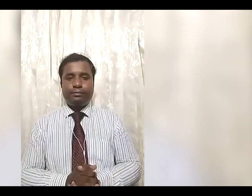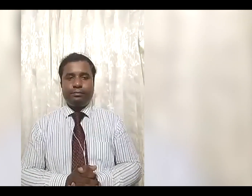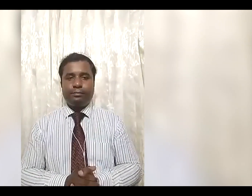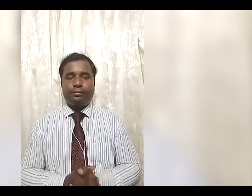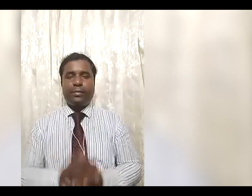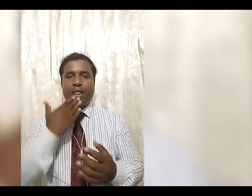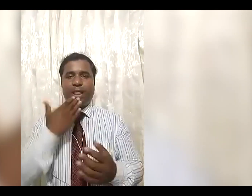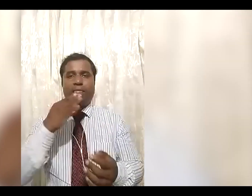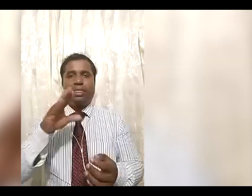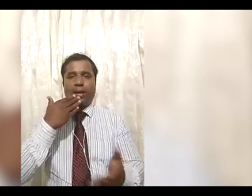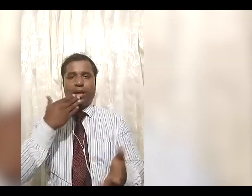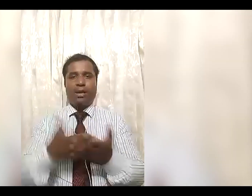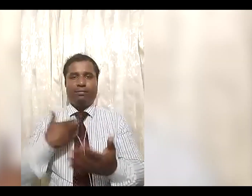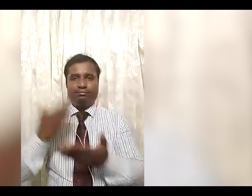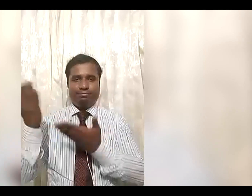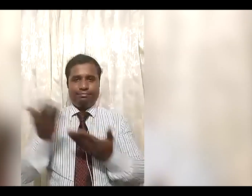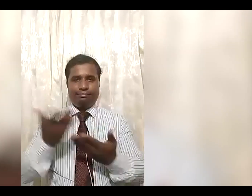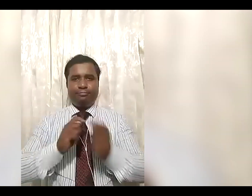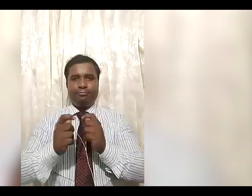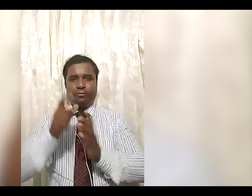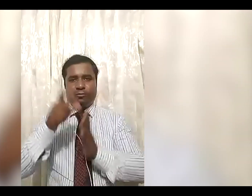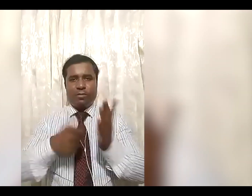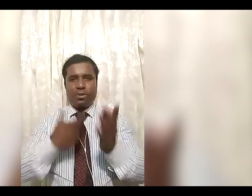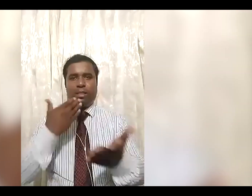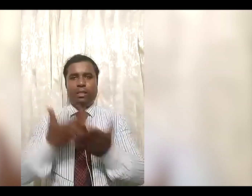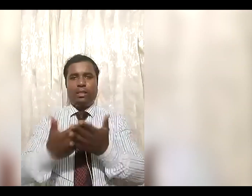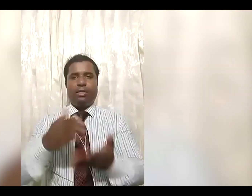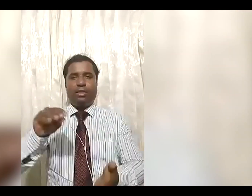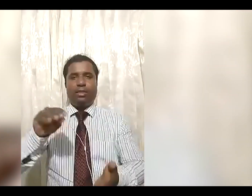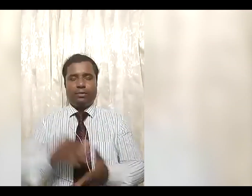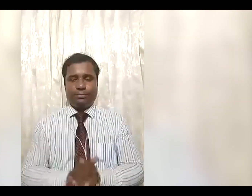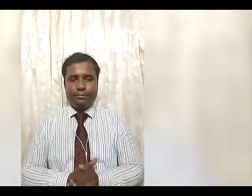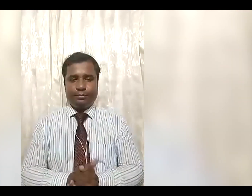forward to engaging on this very important subject matter in the future. Thank you, Josh.